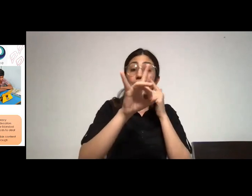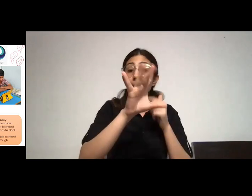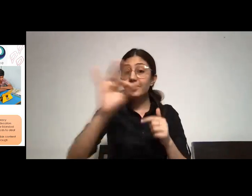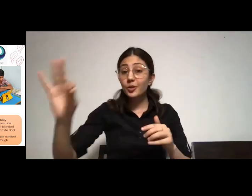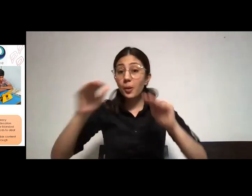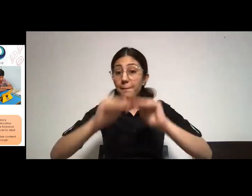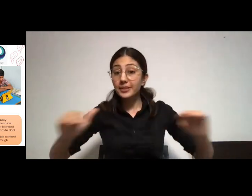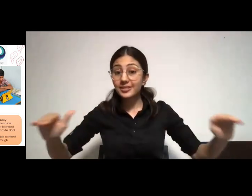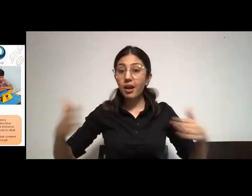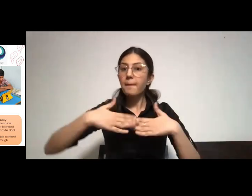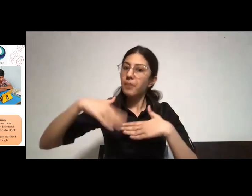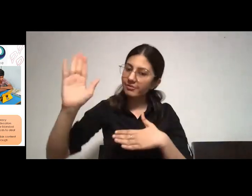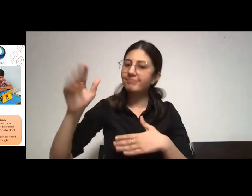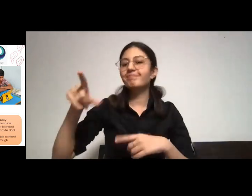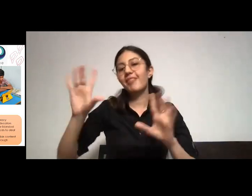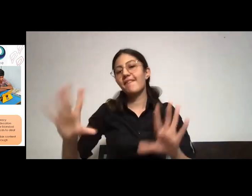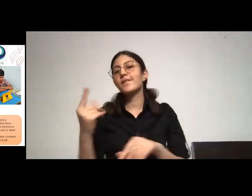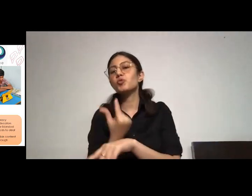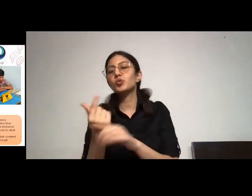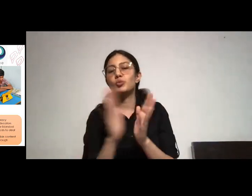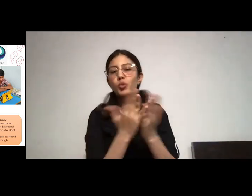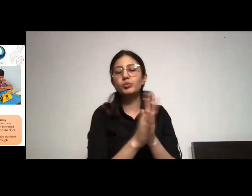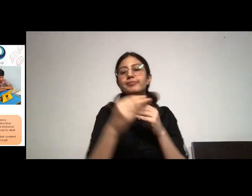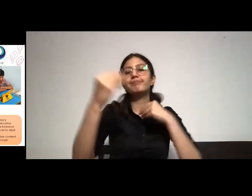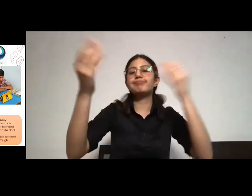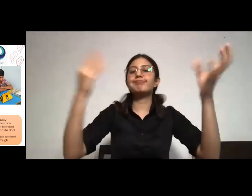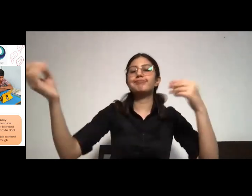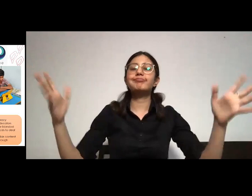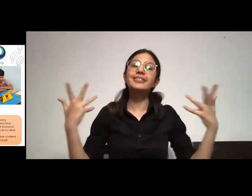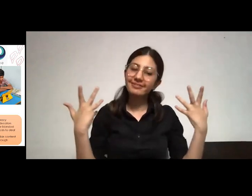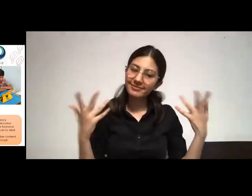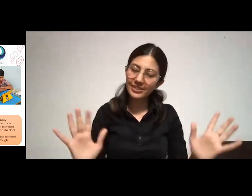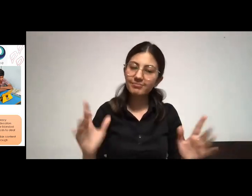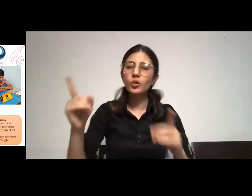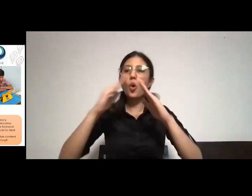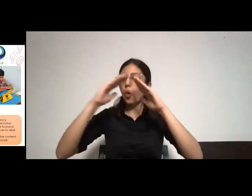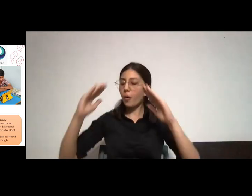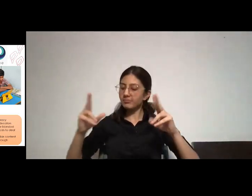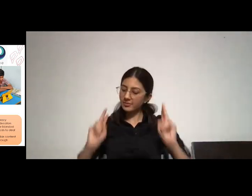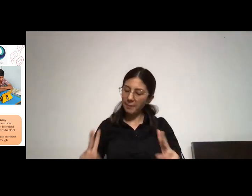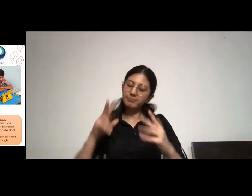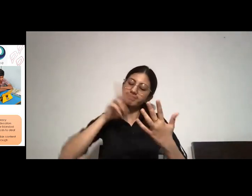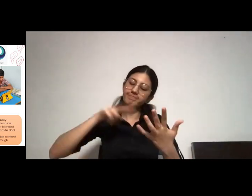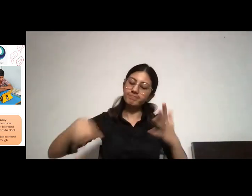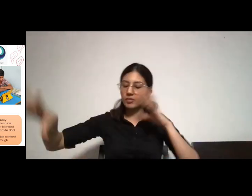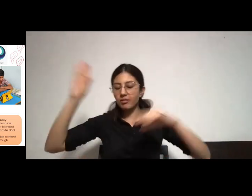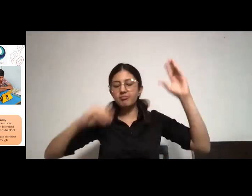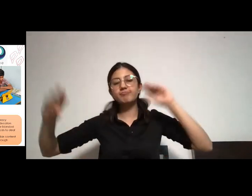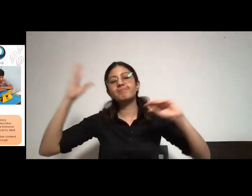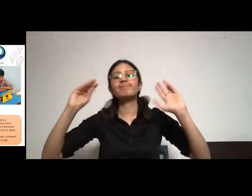been using our books and our kits to learn from their home while they're sitting in